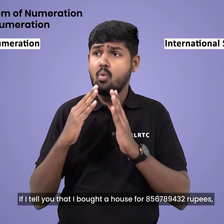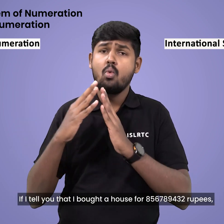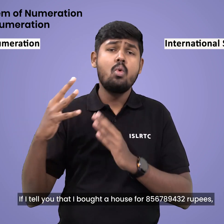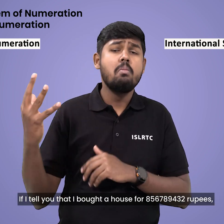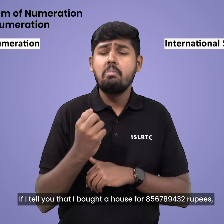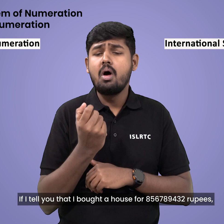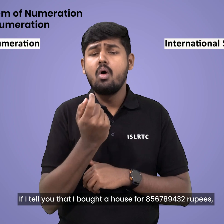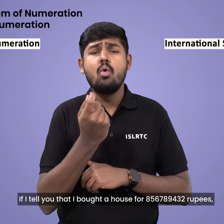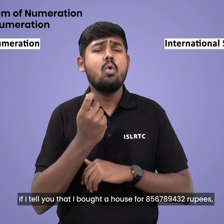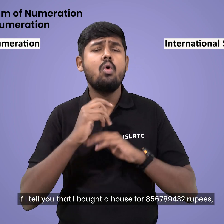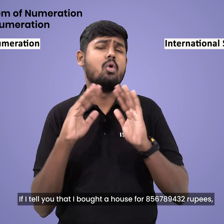for